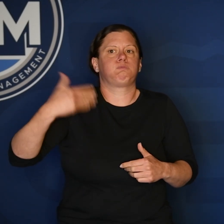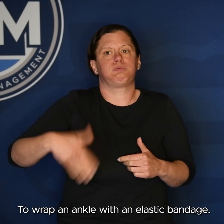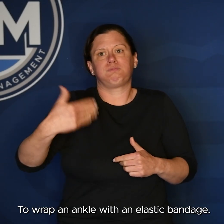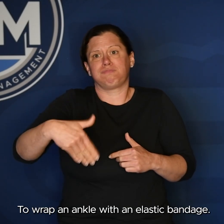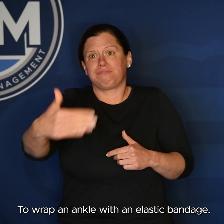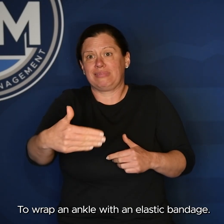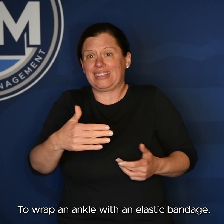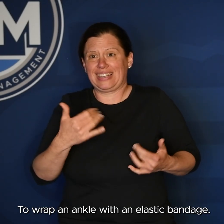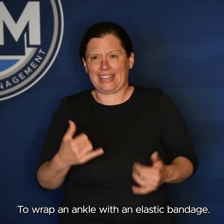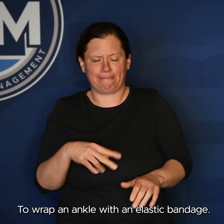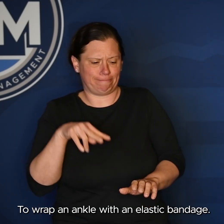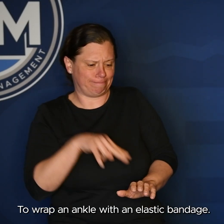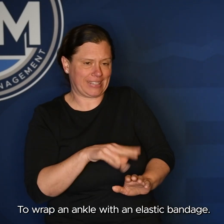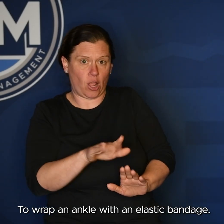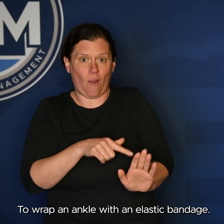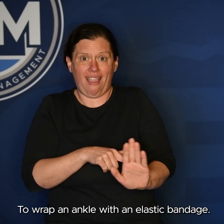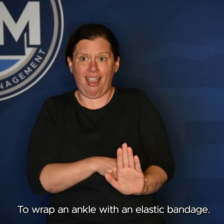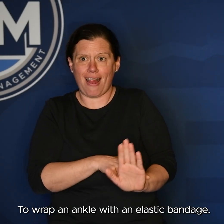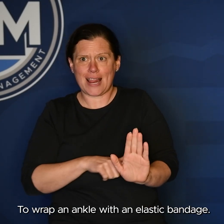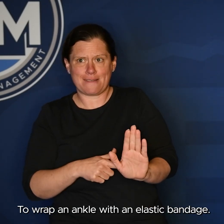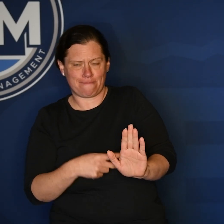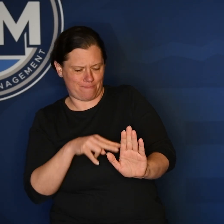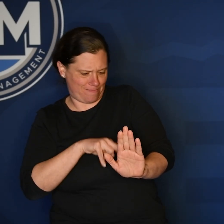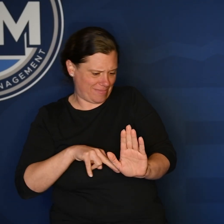To wrap an ankle with an elastic bandage,